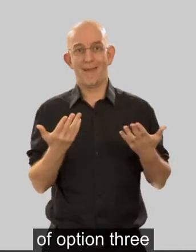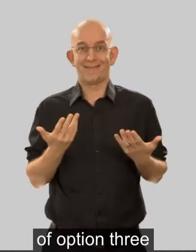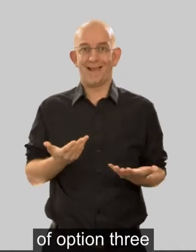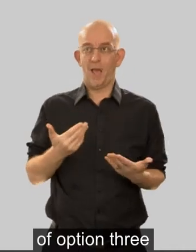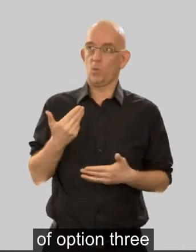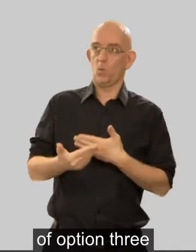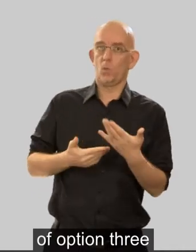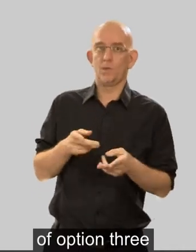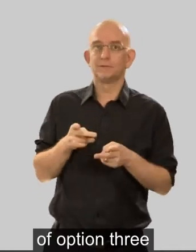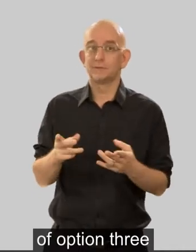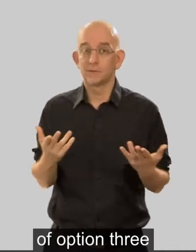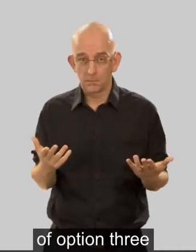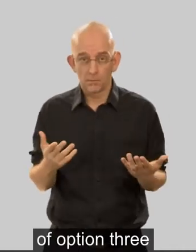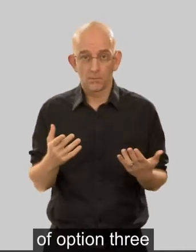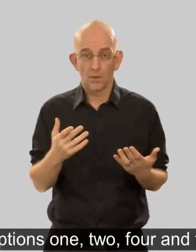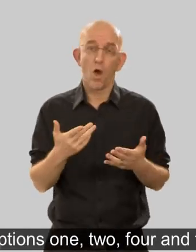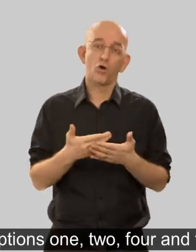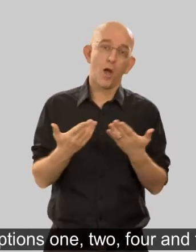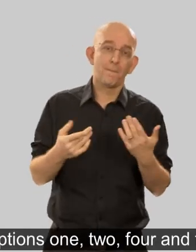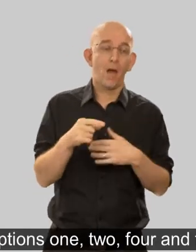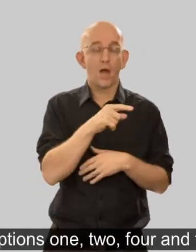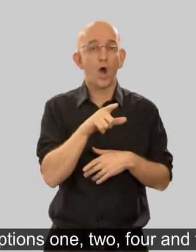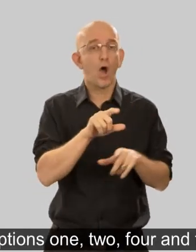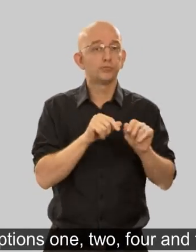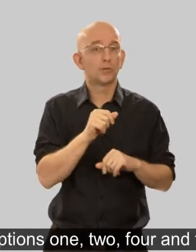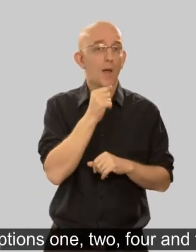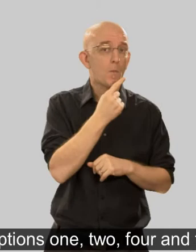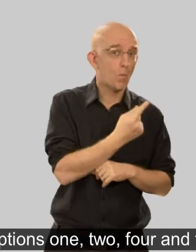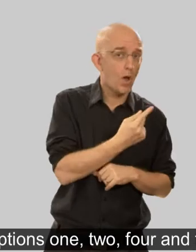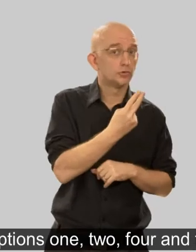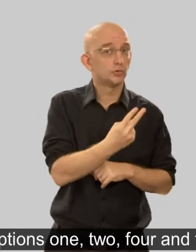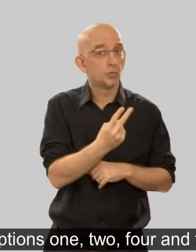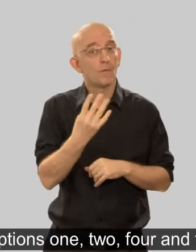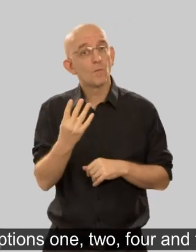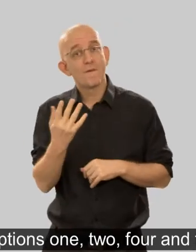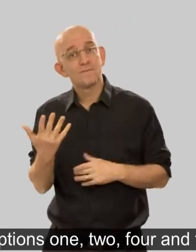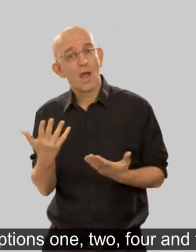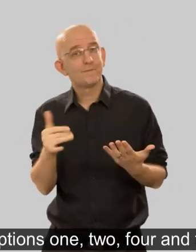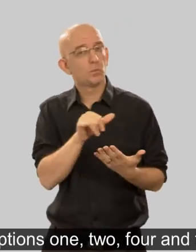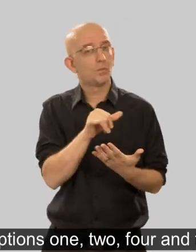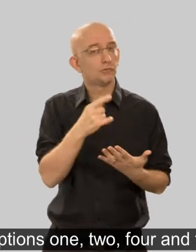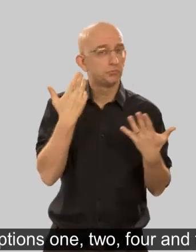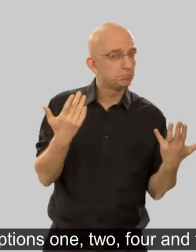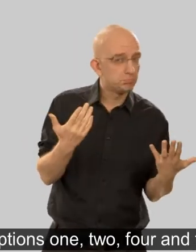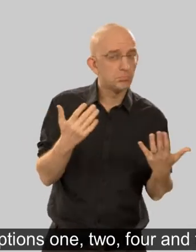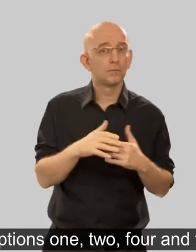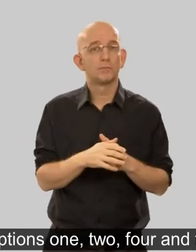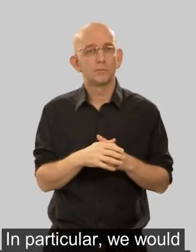to the current system and options 1, 2, 4 and 5?